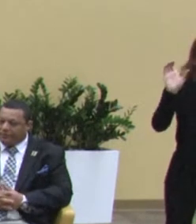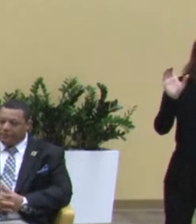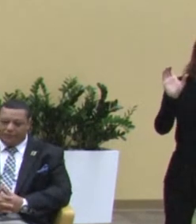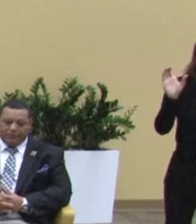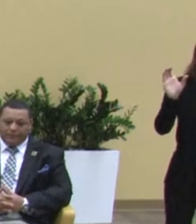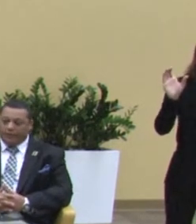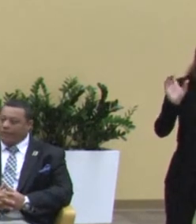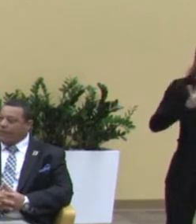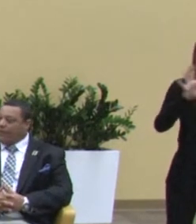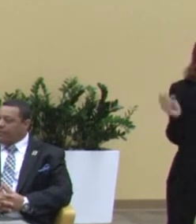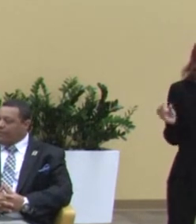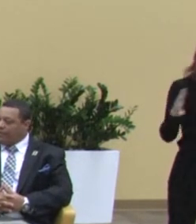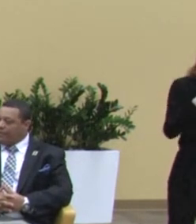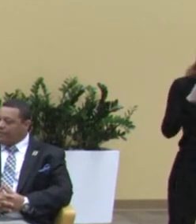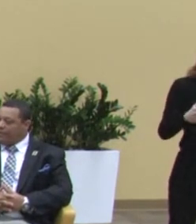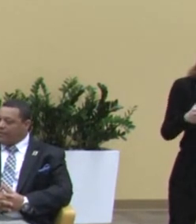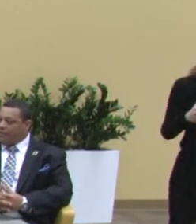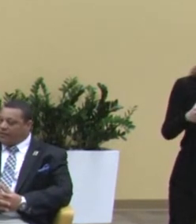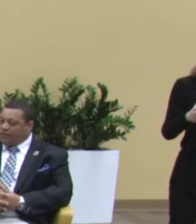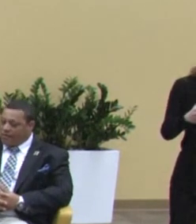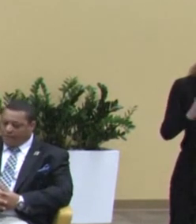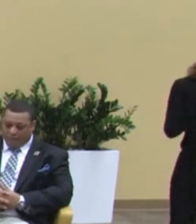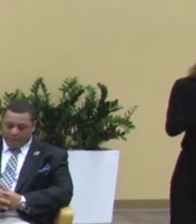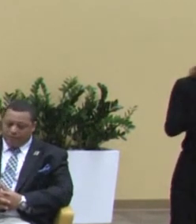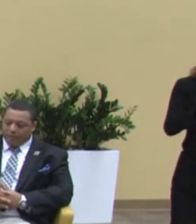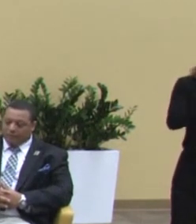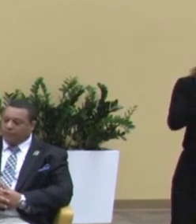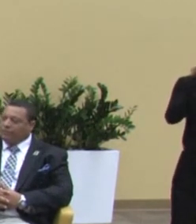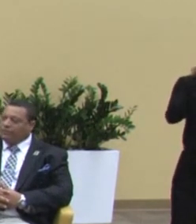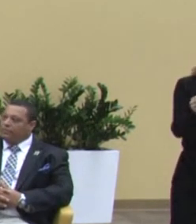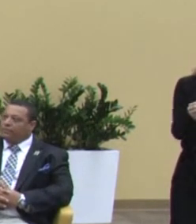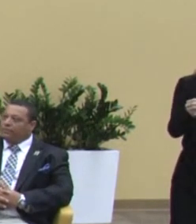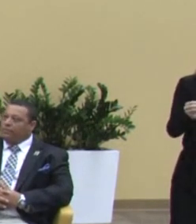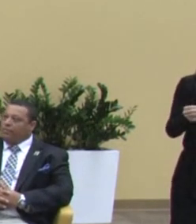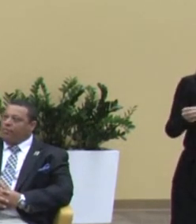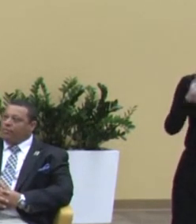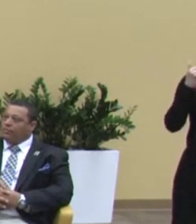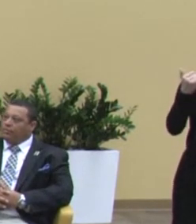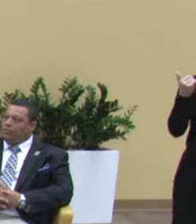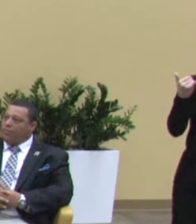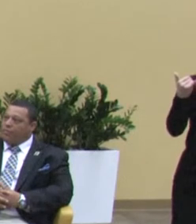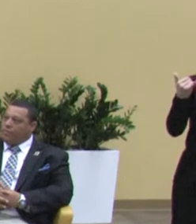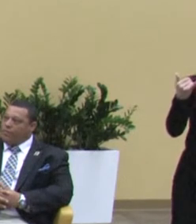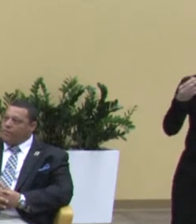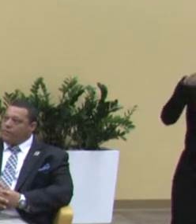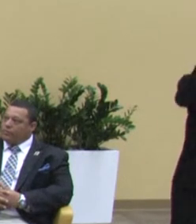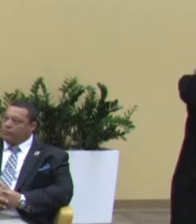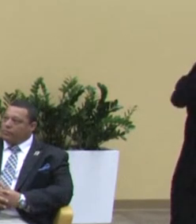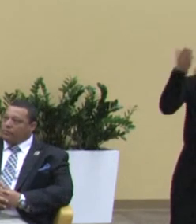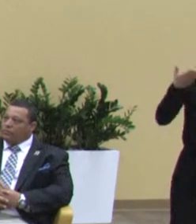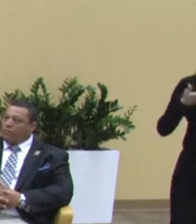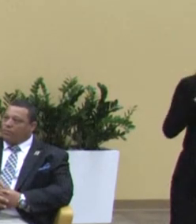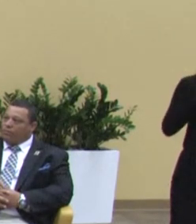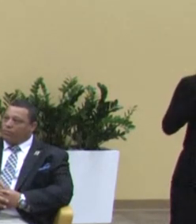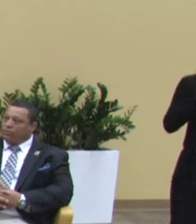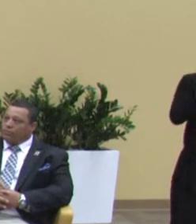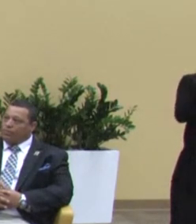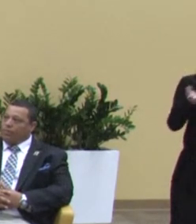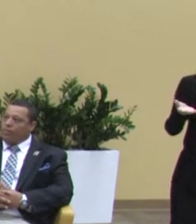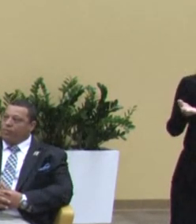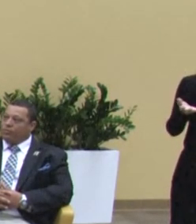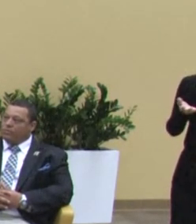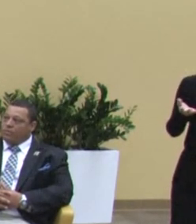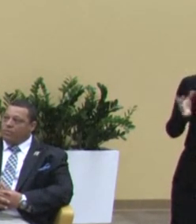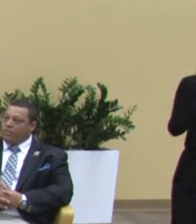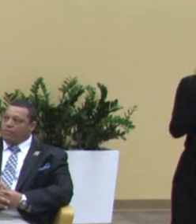And today we are providing you with information regarding Dr. Martin Luther King Jr. and